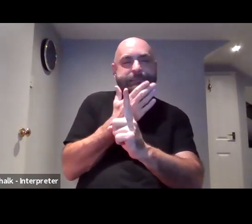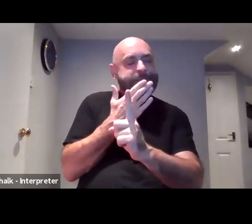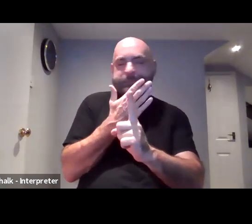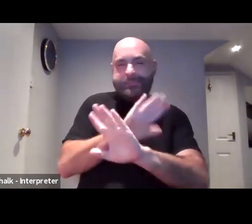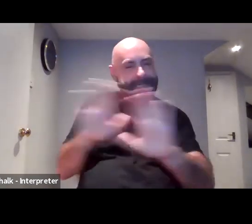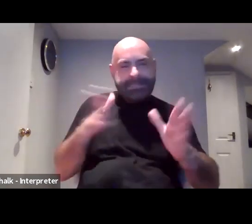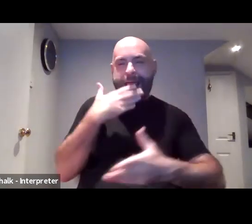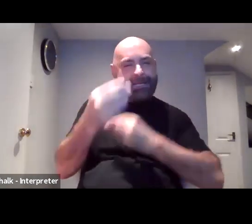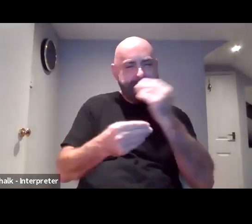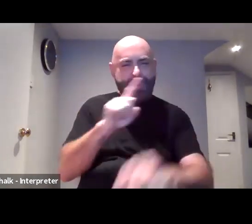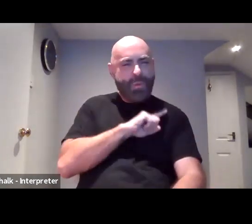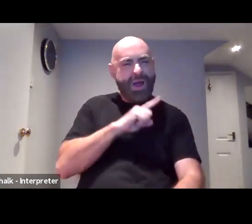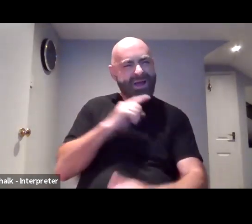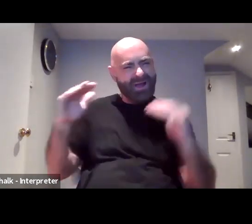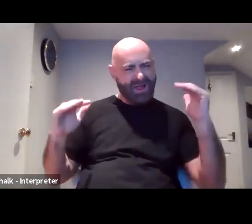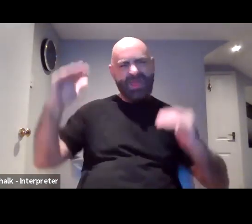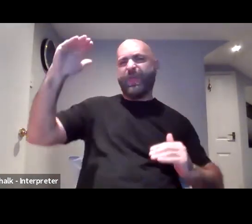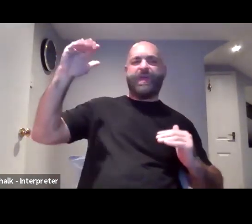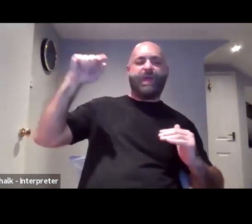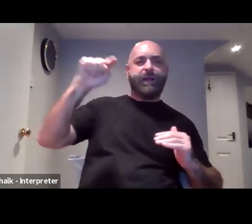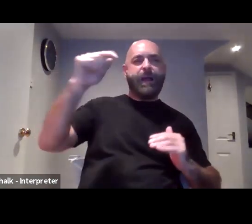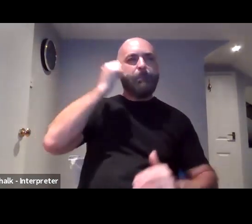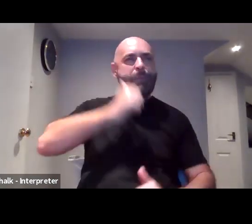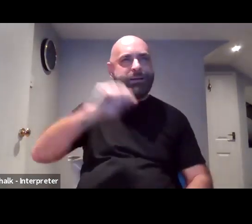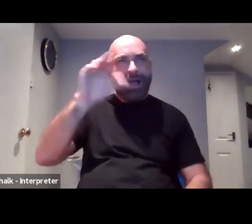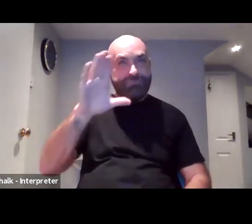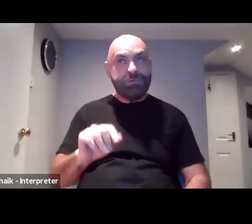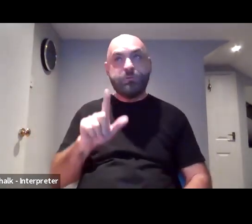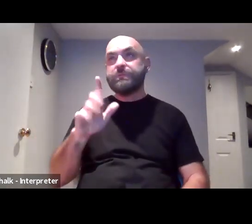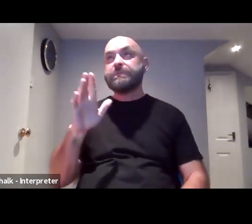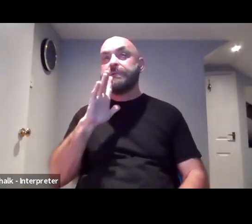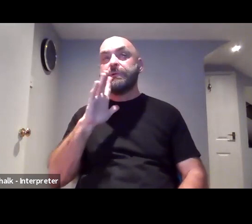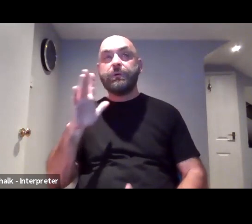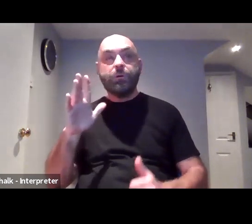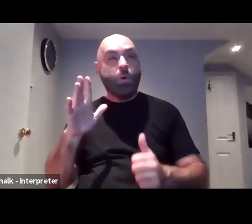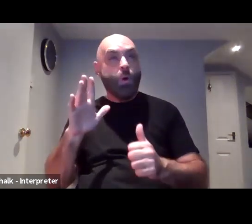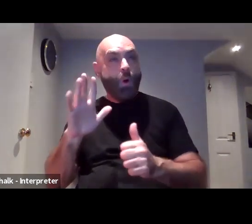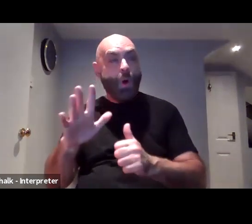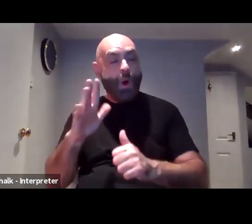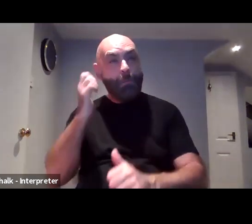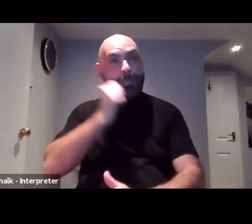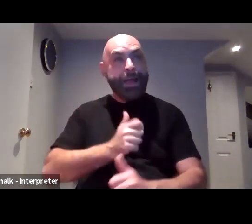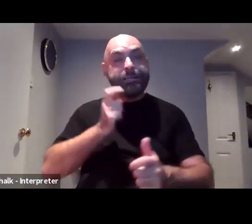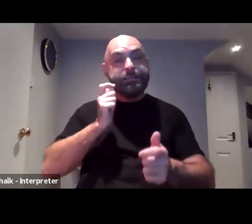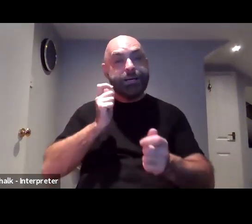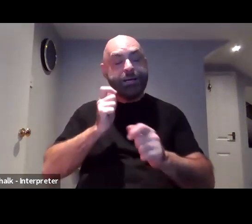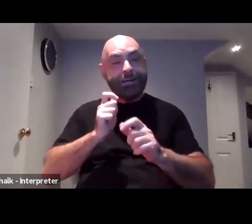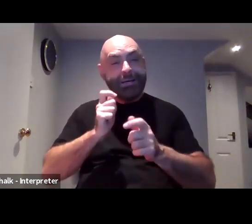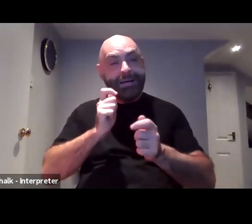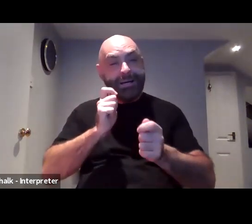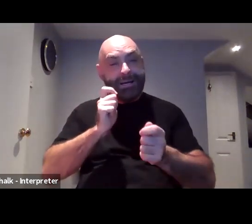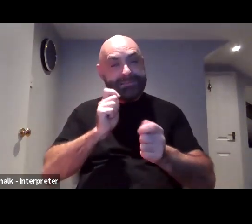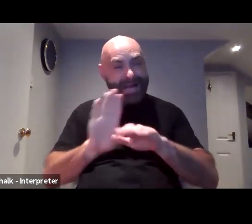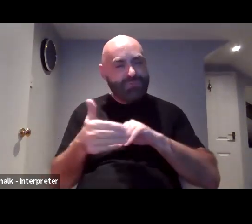explain any of the excess in Black African origin people or in Black Caribbean. It